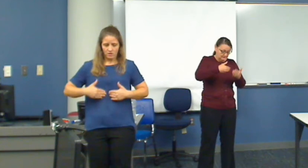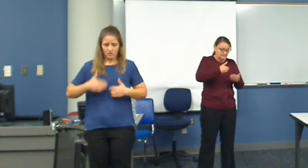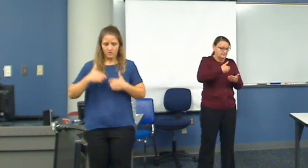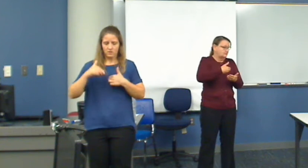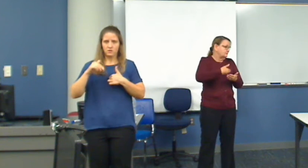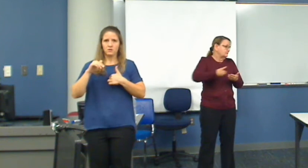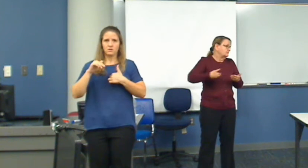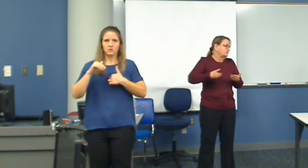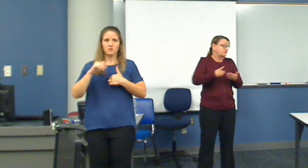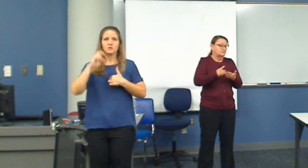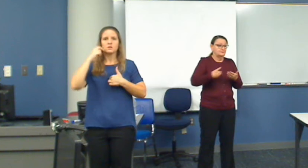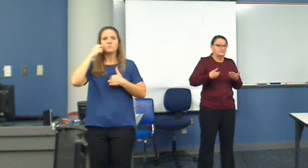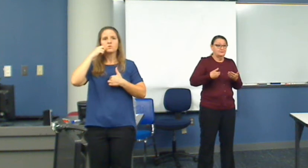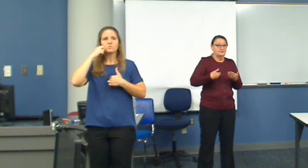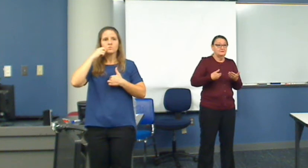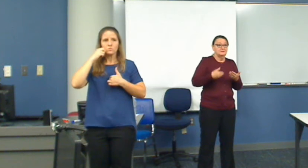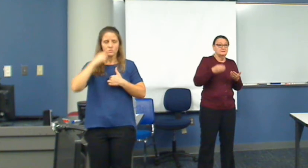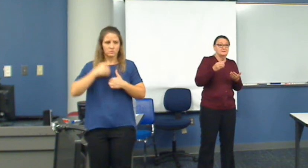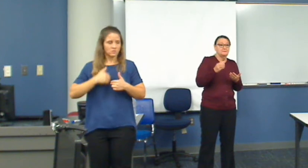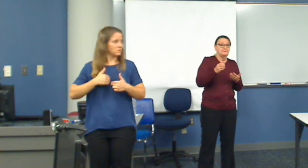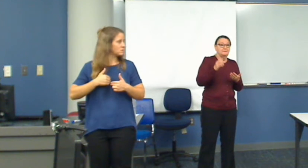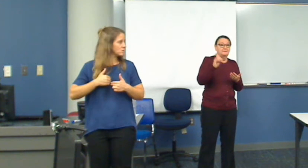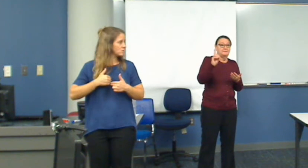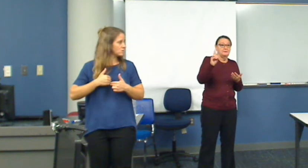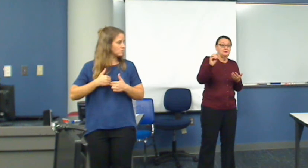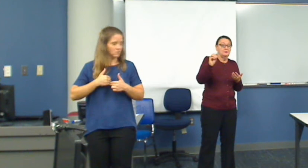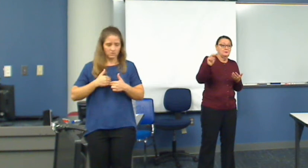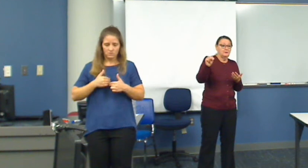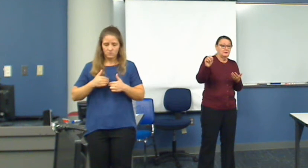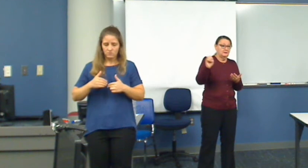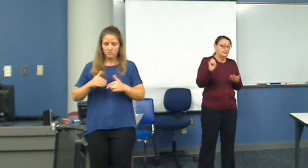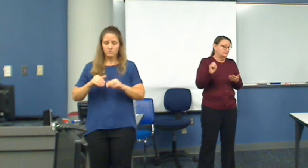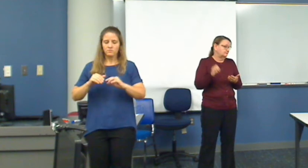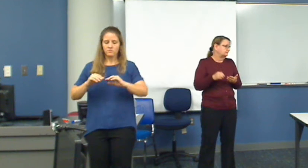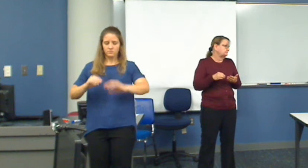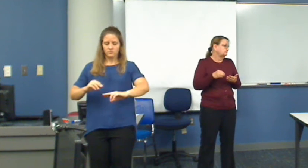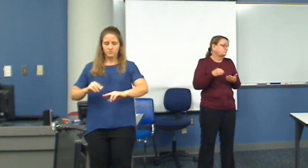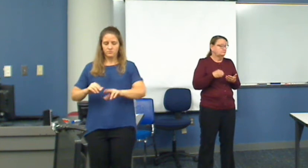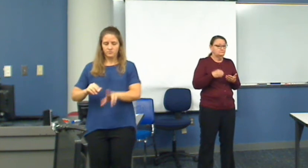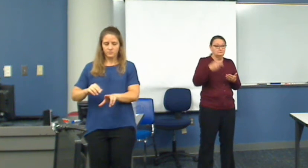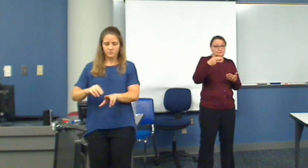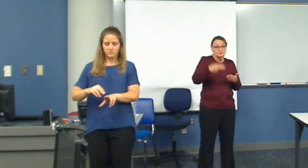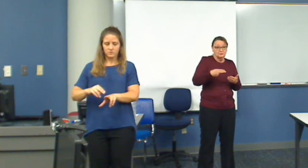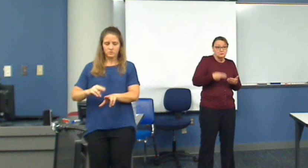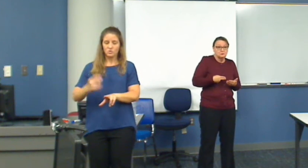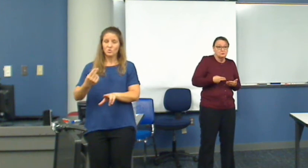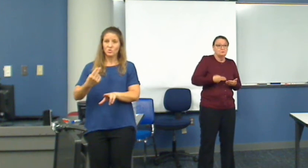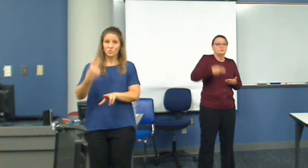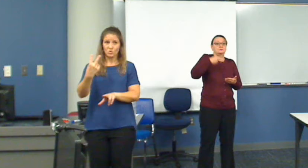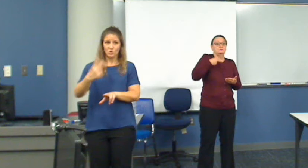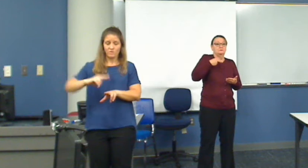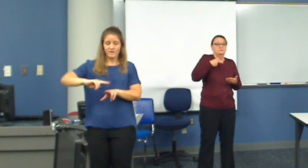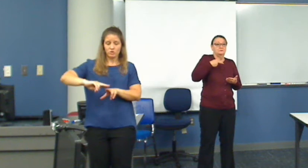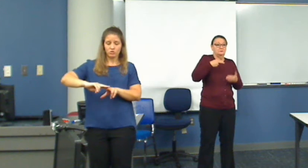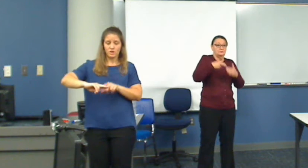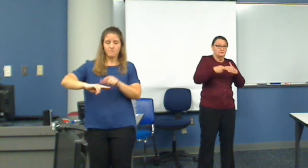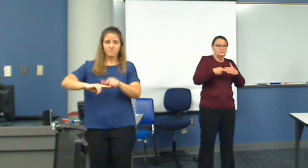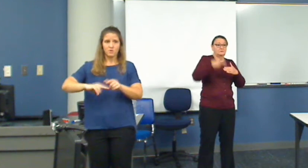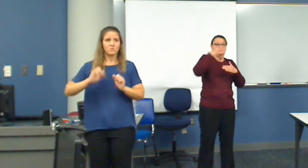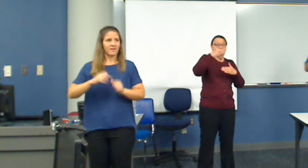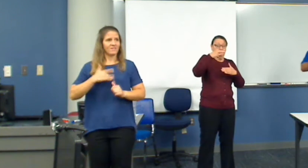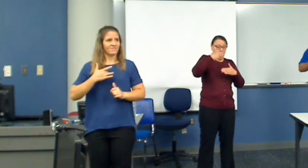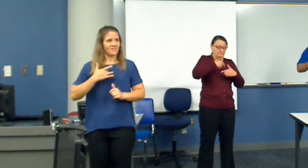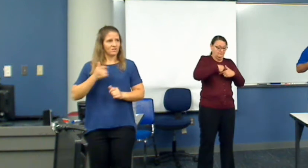is the breastbone right here. We want to go about 2 fingers up. Okay, from the bottom of your sternum. So you go all feel where your sternum